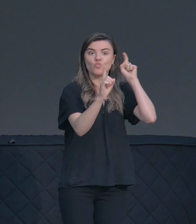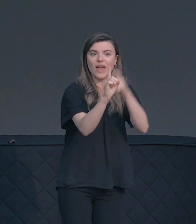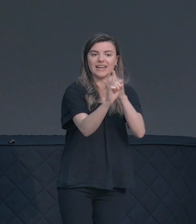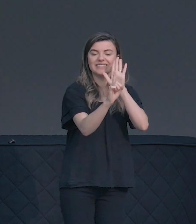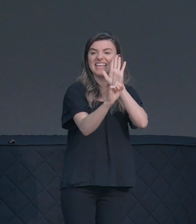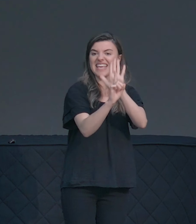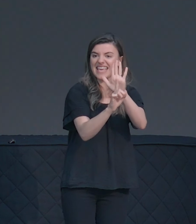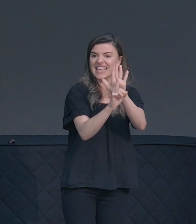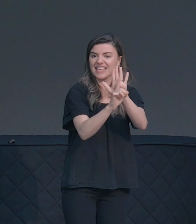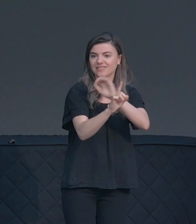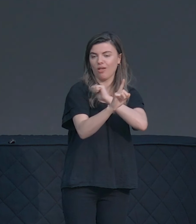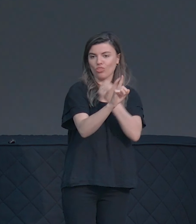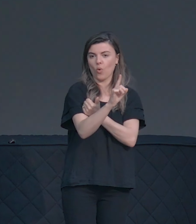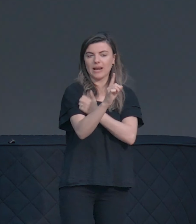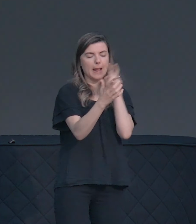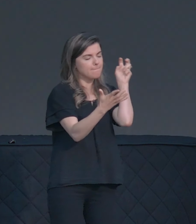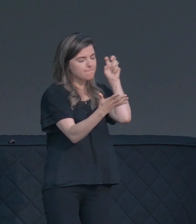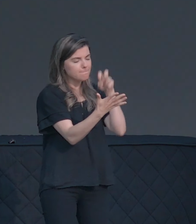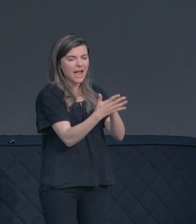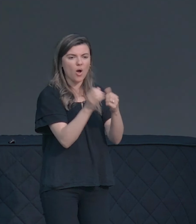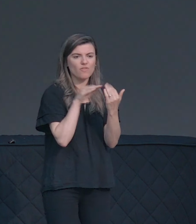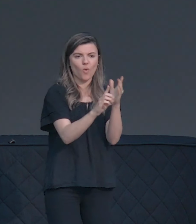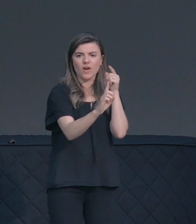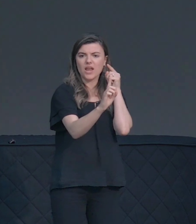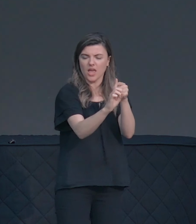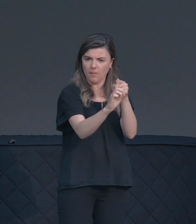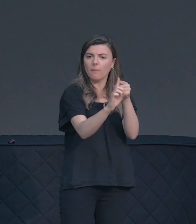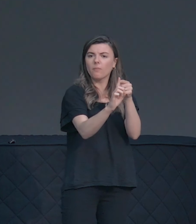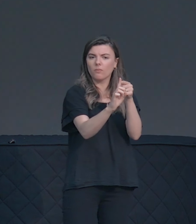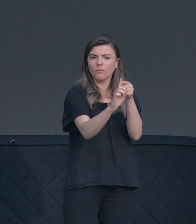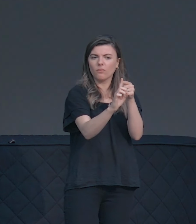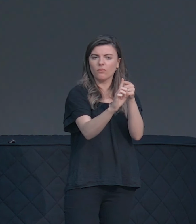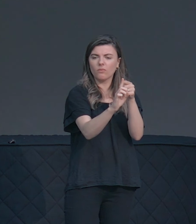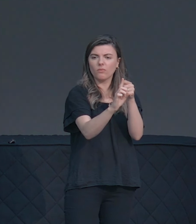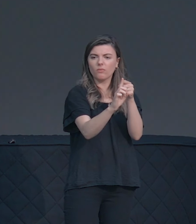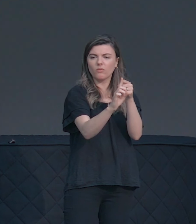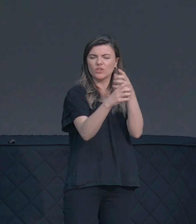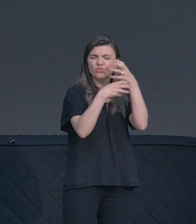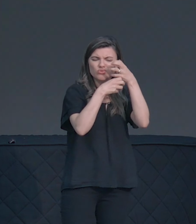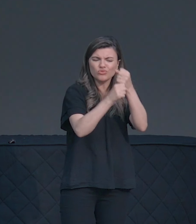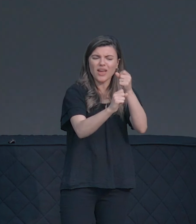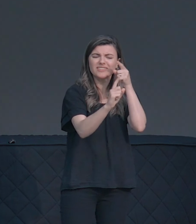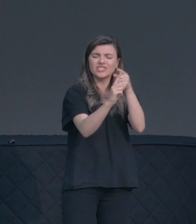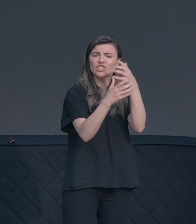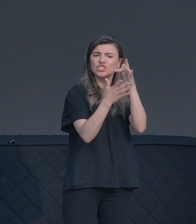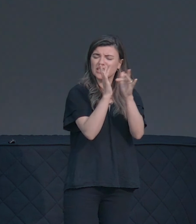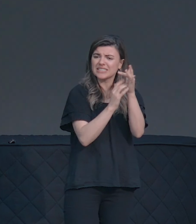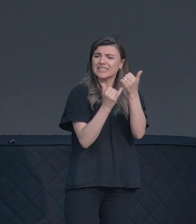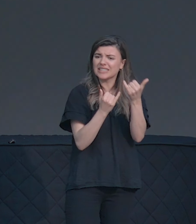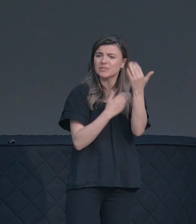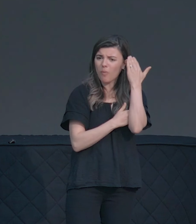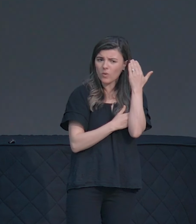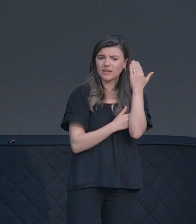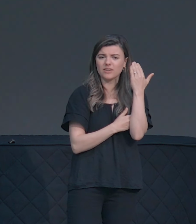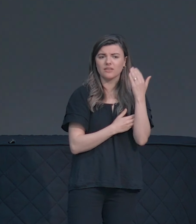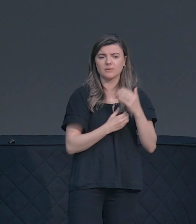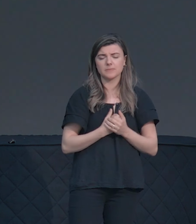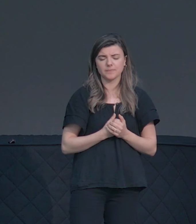authority and bow your knee before him. Will you turn to Jesus this morning? Will you turn to